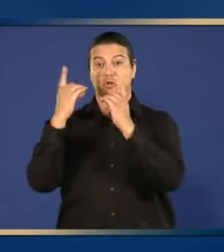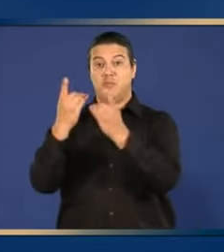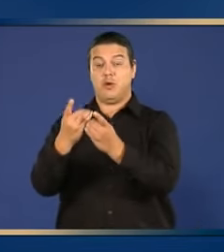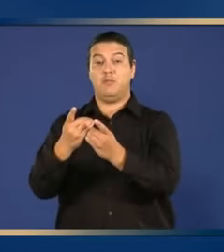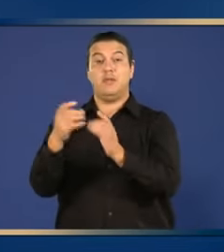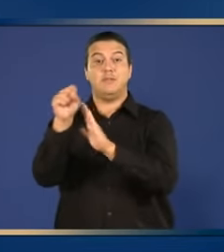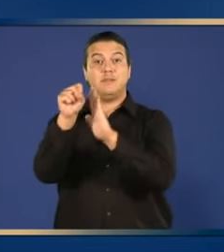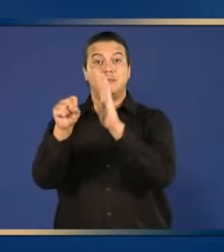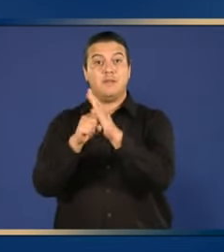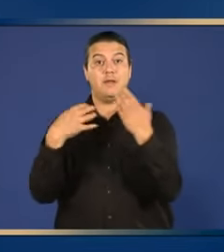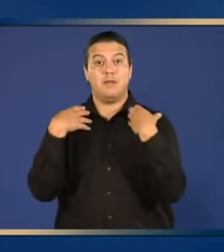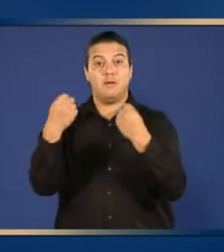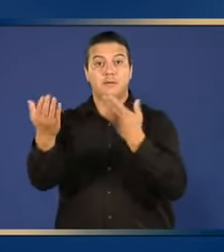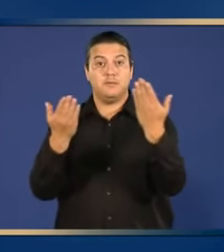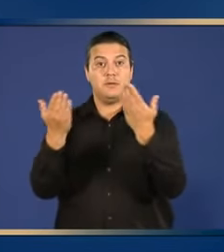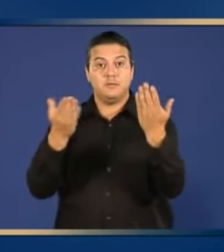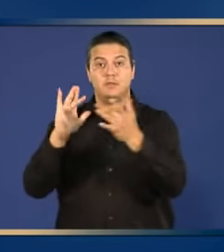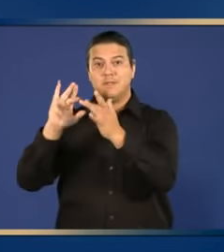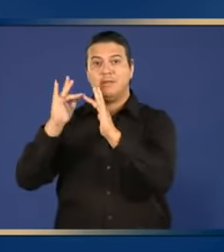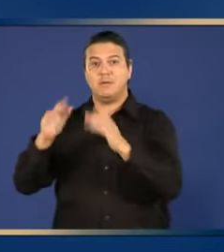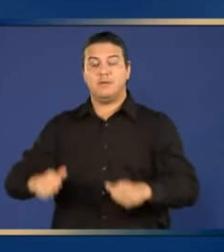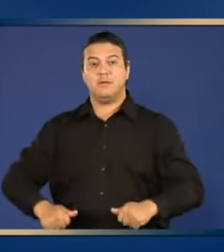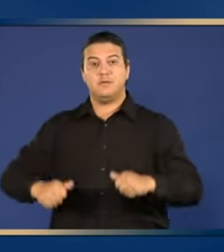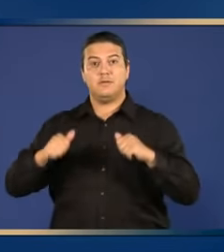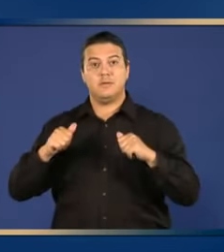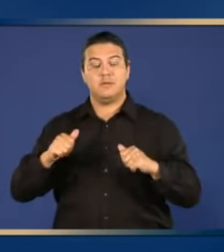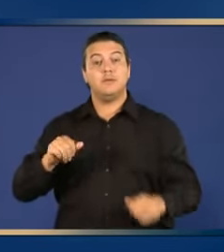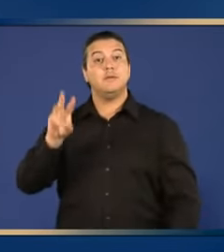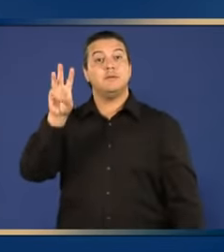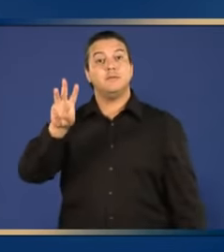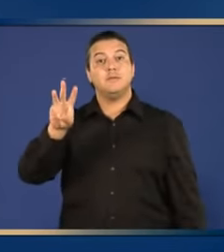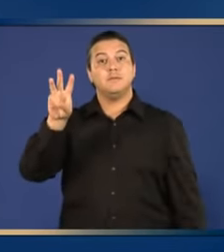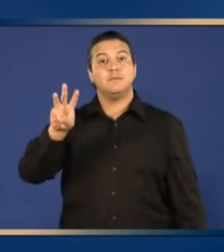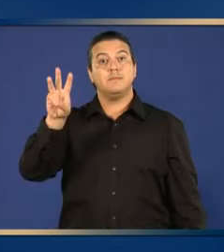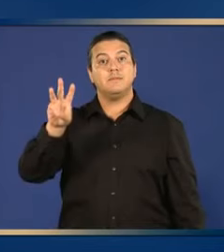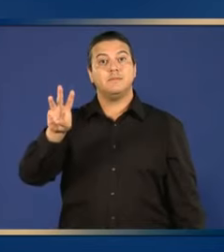Texas Department of State Health Services website is